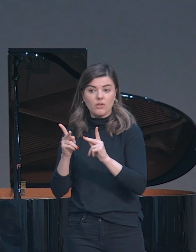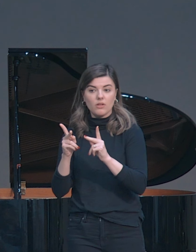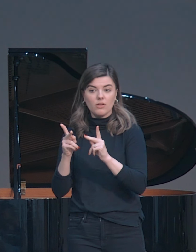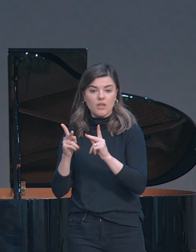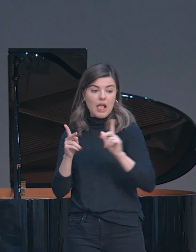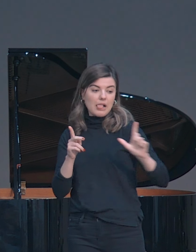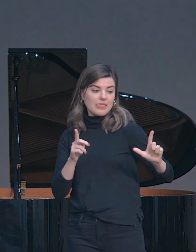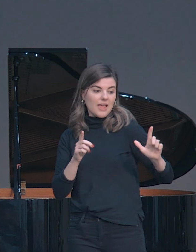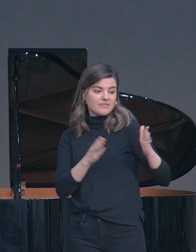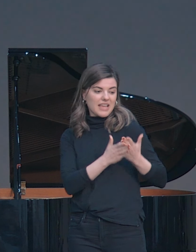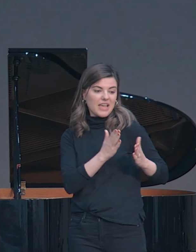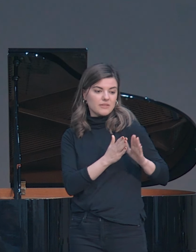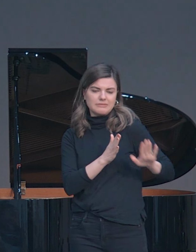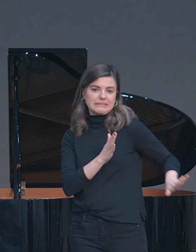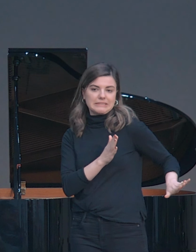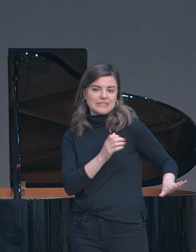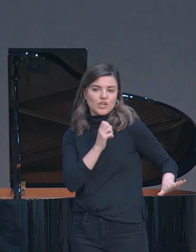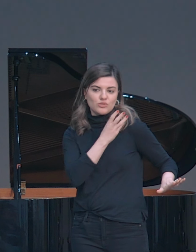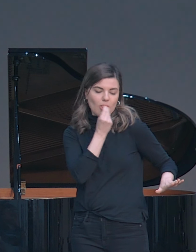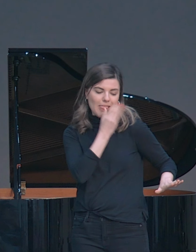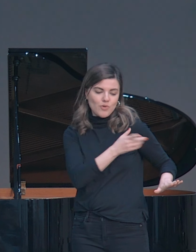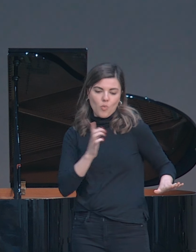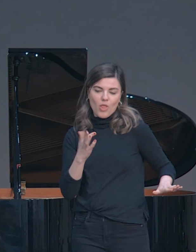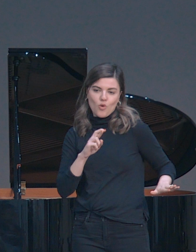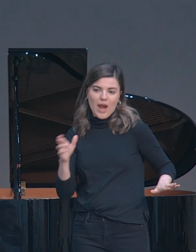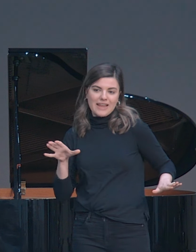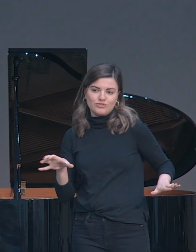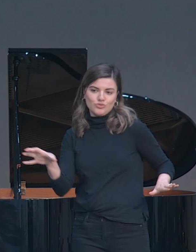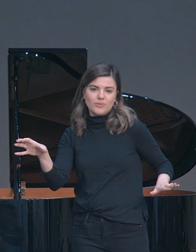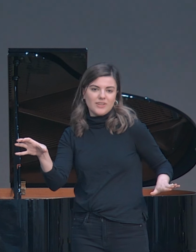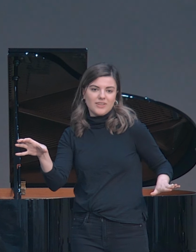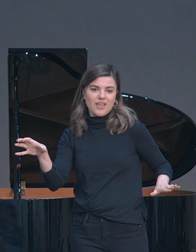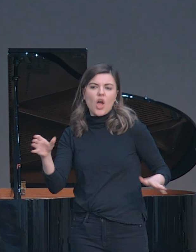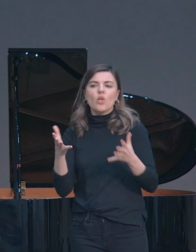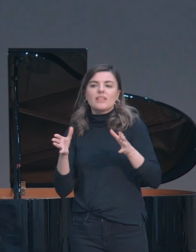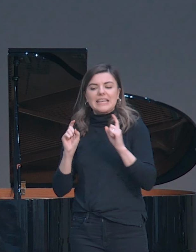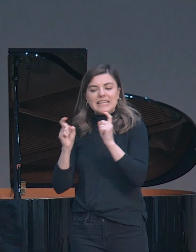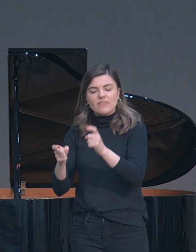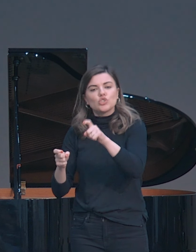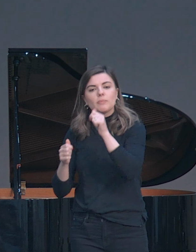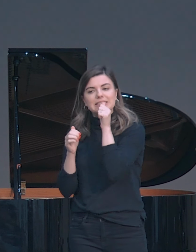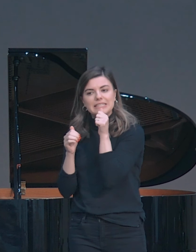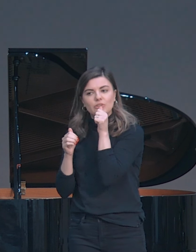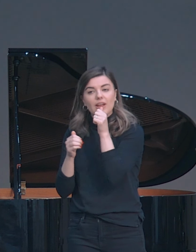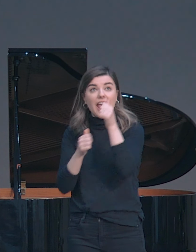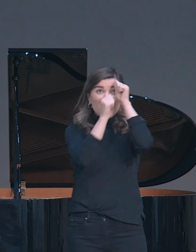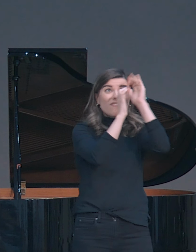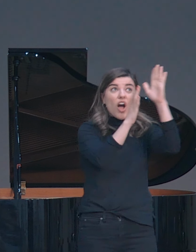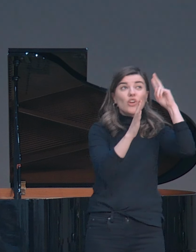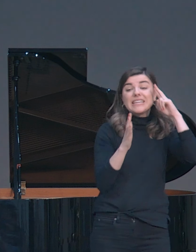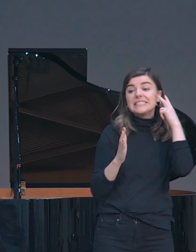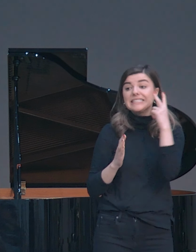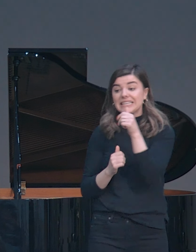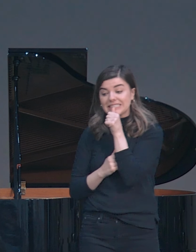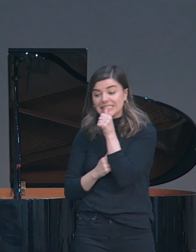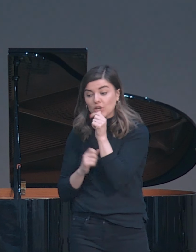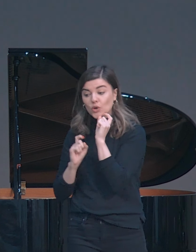what your right hand is doing, so that your giving may be in secret, and your Father who sees in